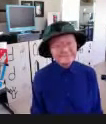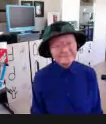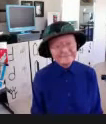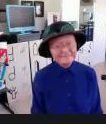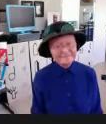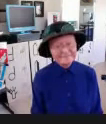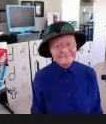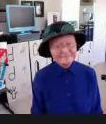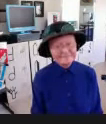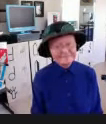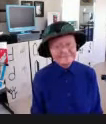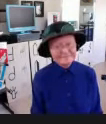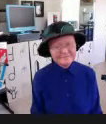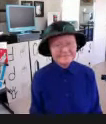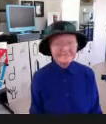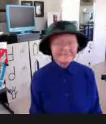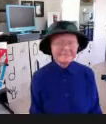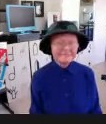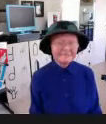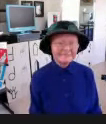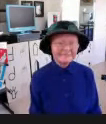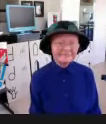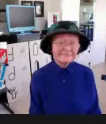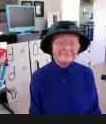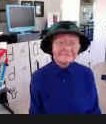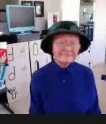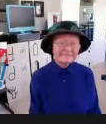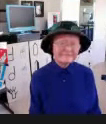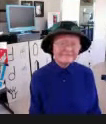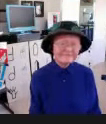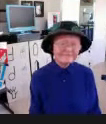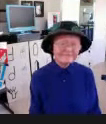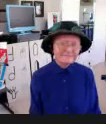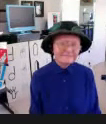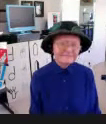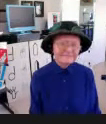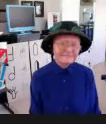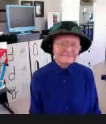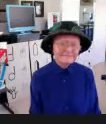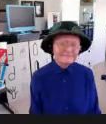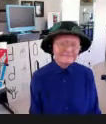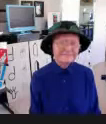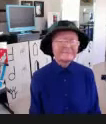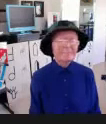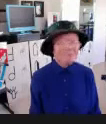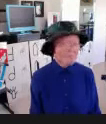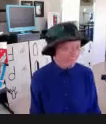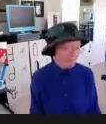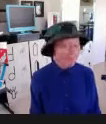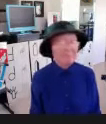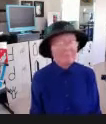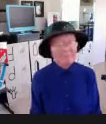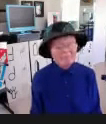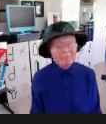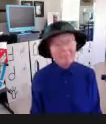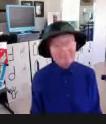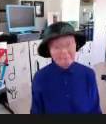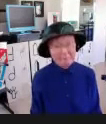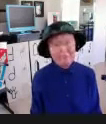graphic representation of the written number. That actually looks a bit like a